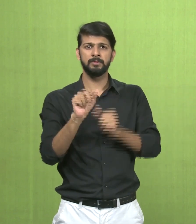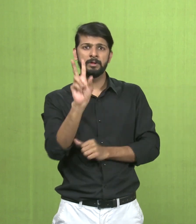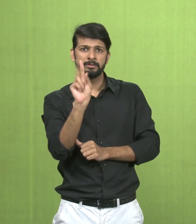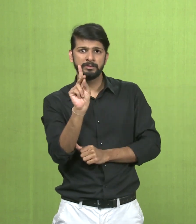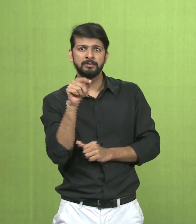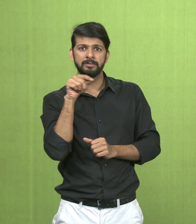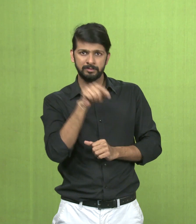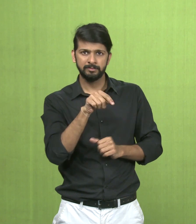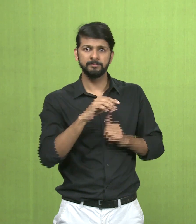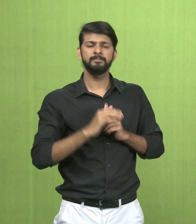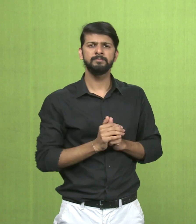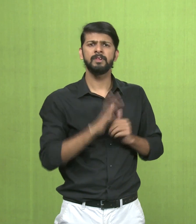Answer number 2.